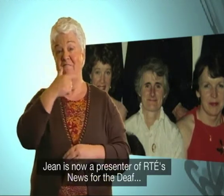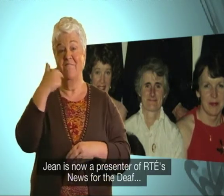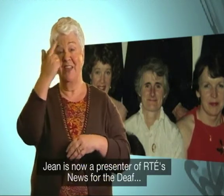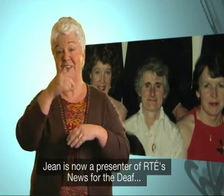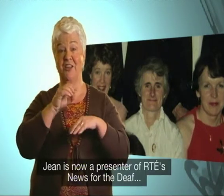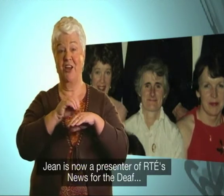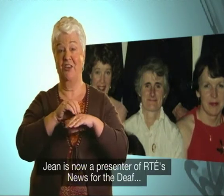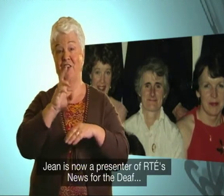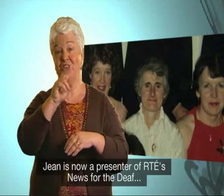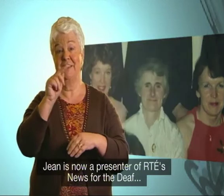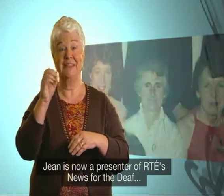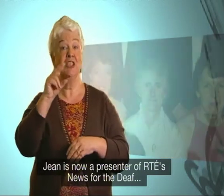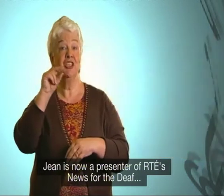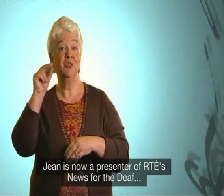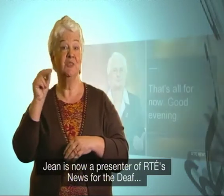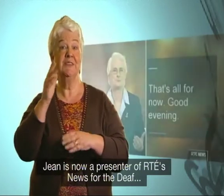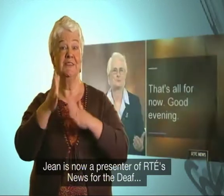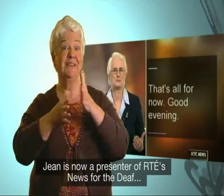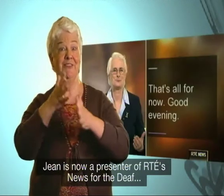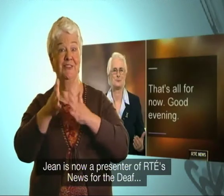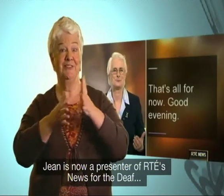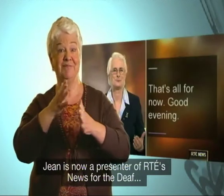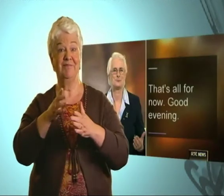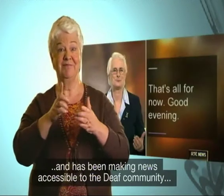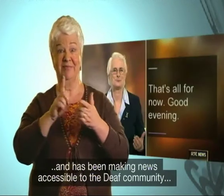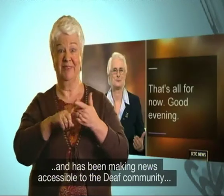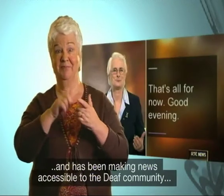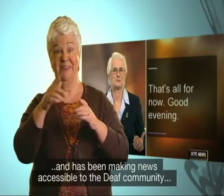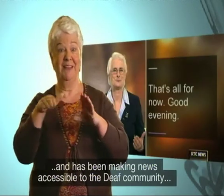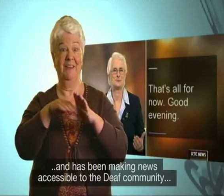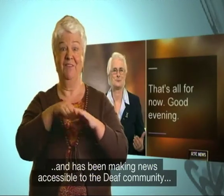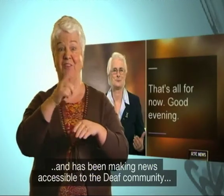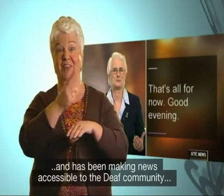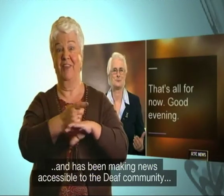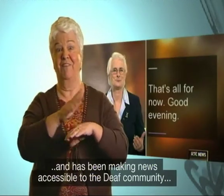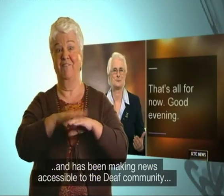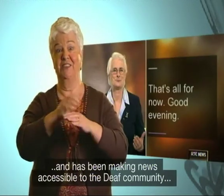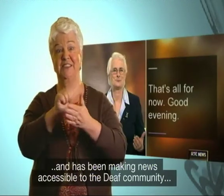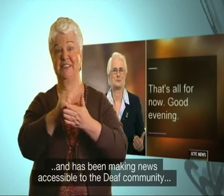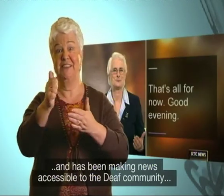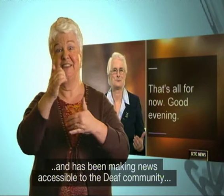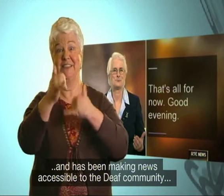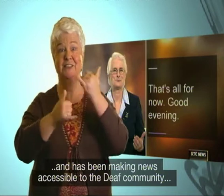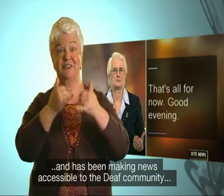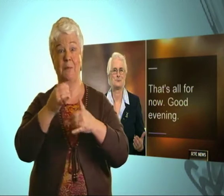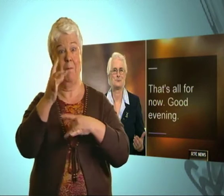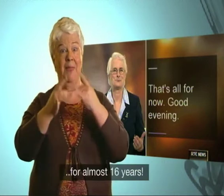Jean is now a presenter of RTE's News for the Deaf and has been making news accessible to the deaf community for